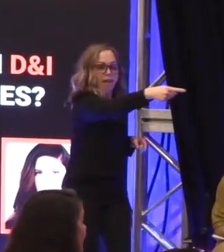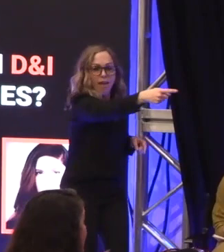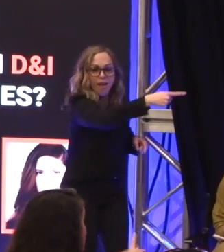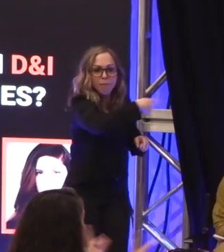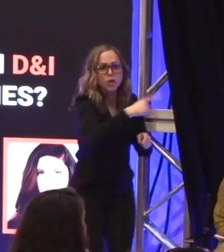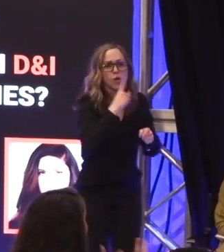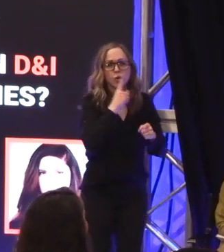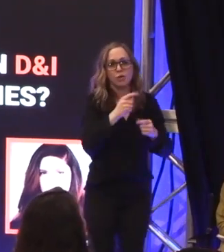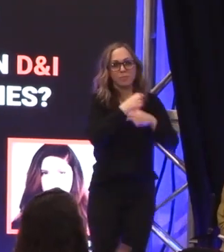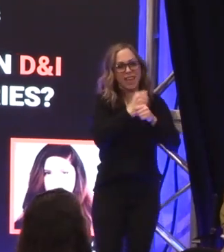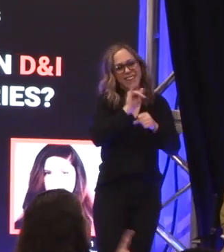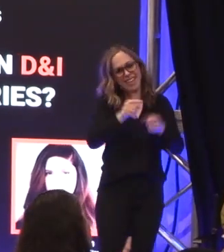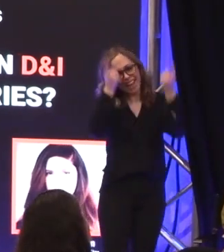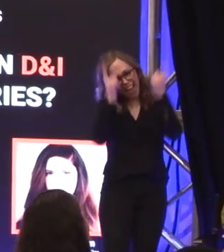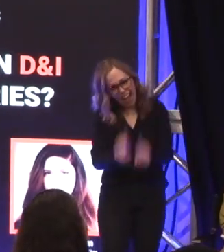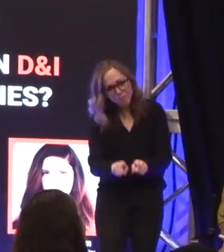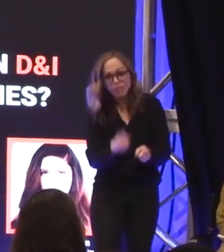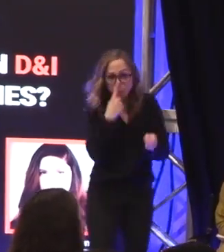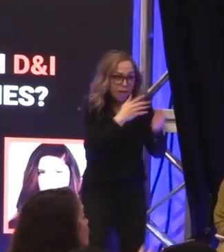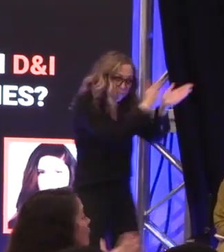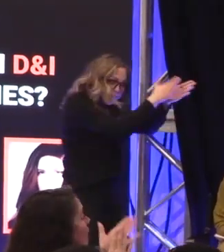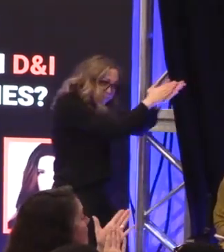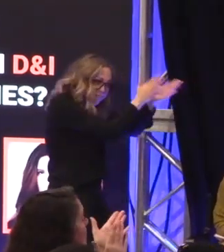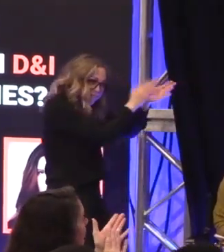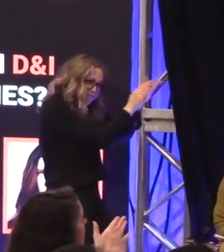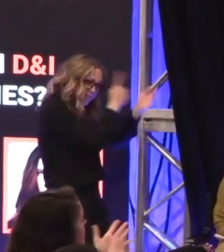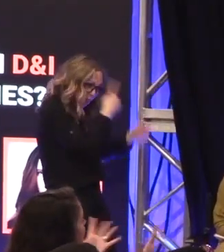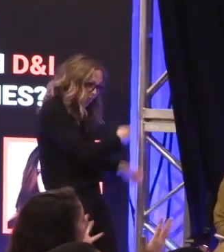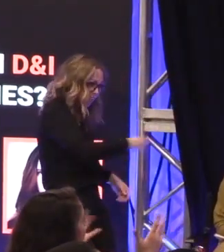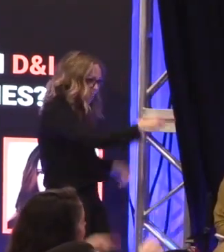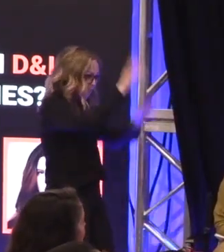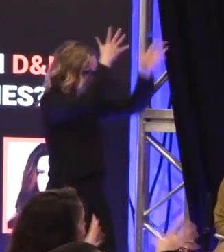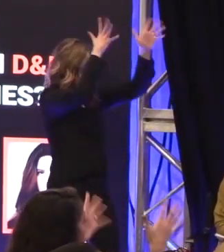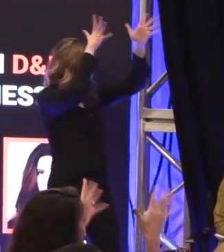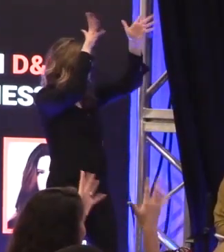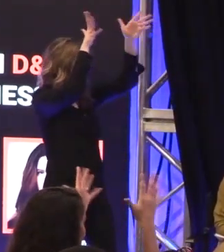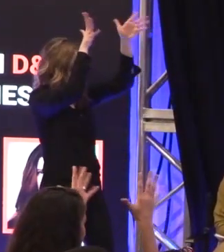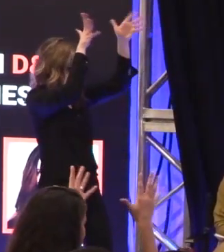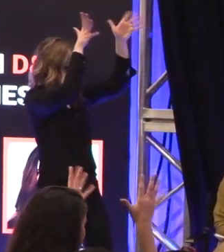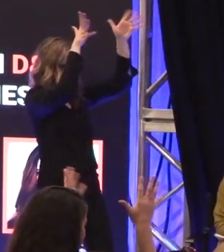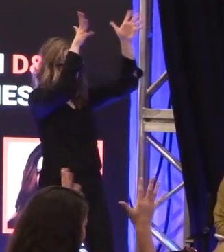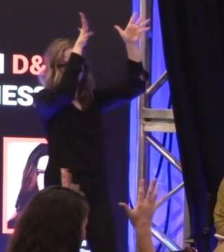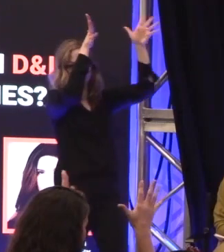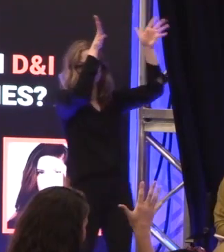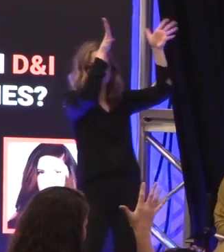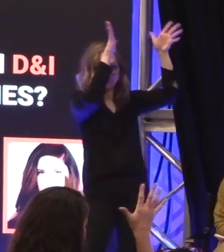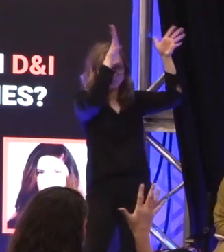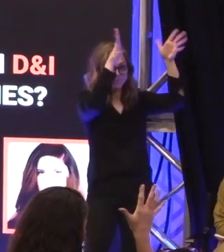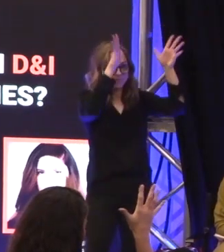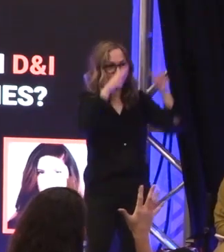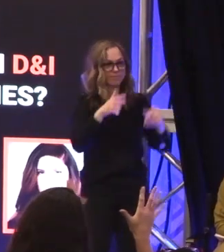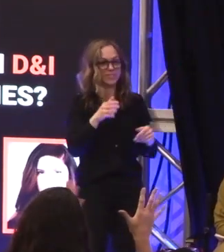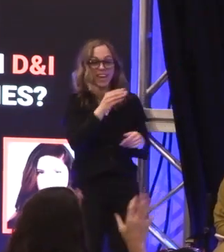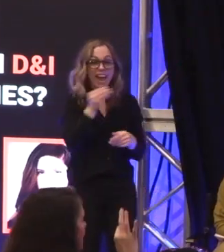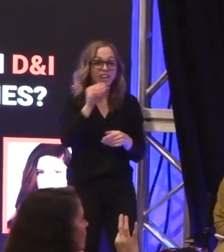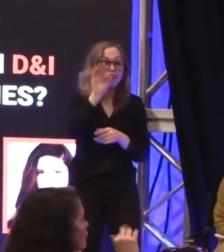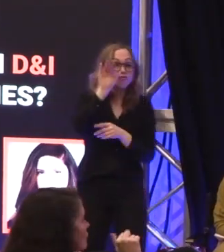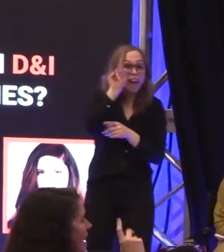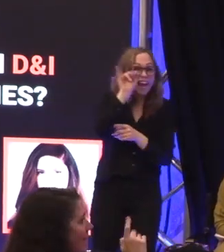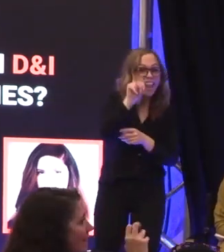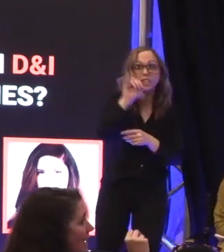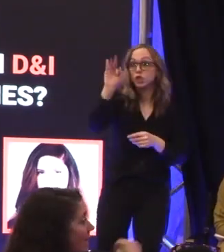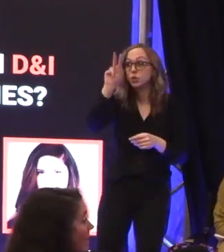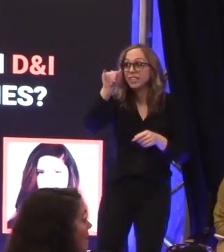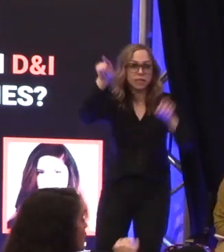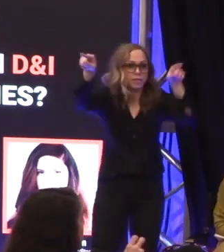here that are really making that effort. Can we give them a round of applause, all our panelists? And Franklin and Judy, maybe